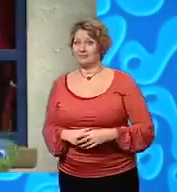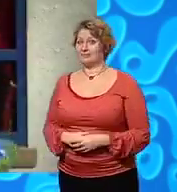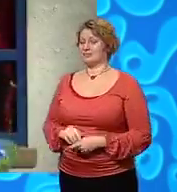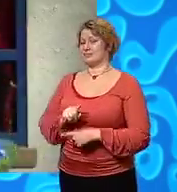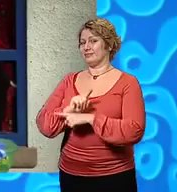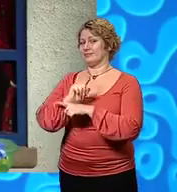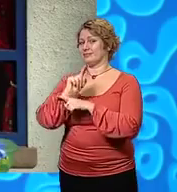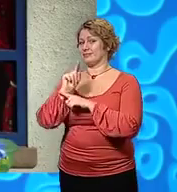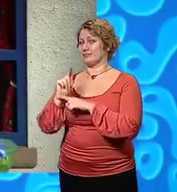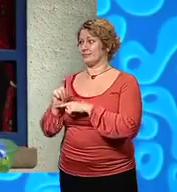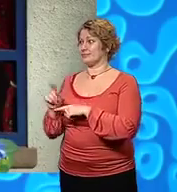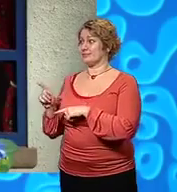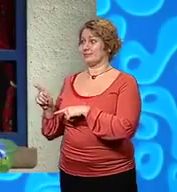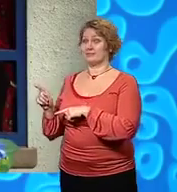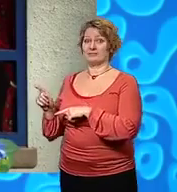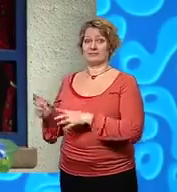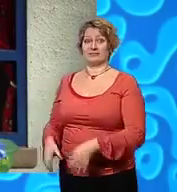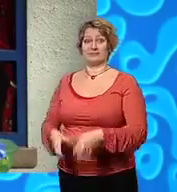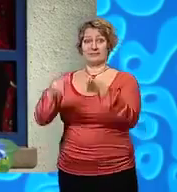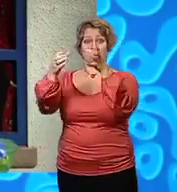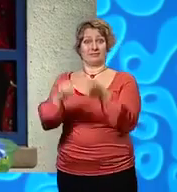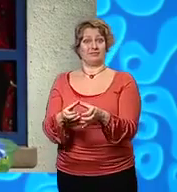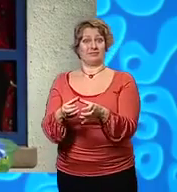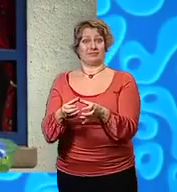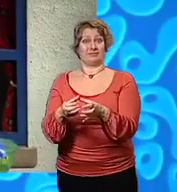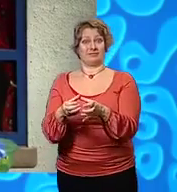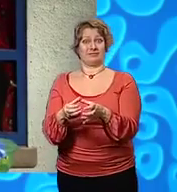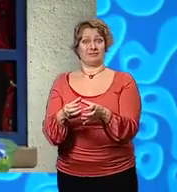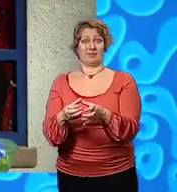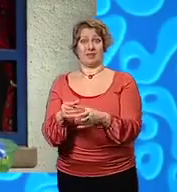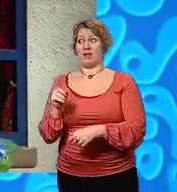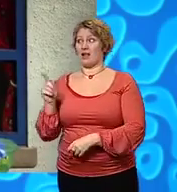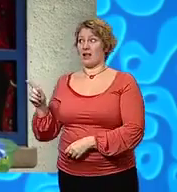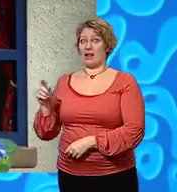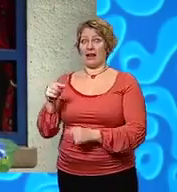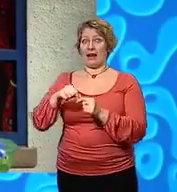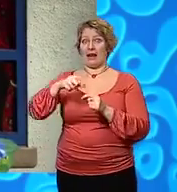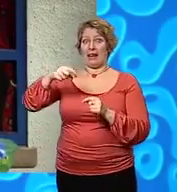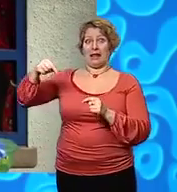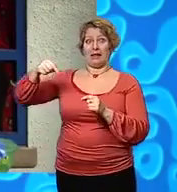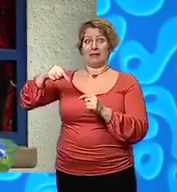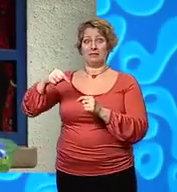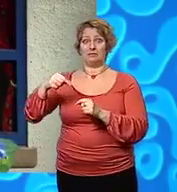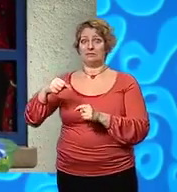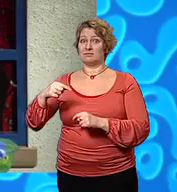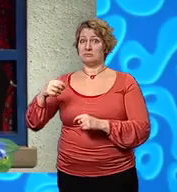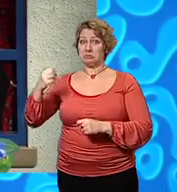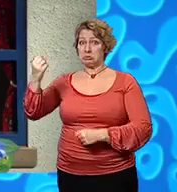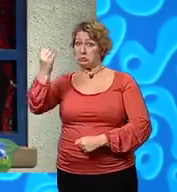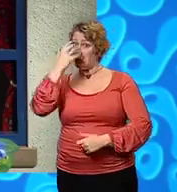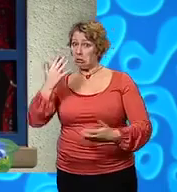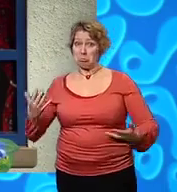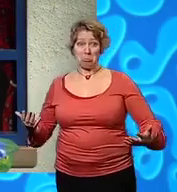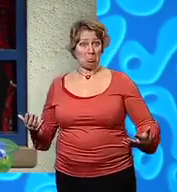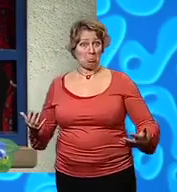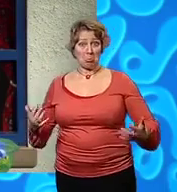Later that day, Mrs. put a vase of flowers in her window, and there were the lilies. No more sunshine